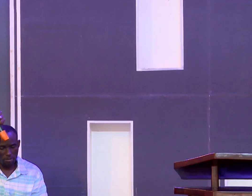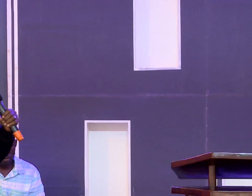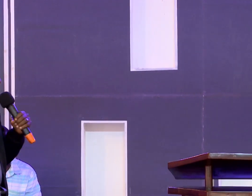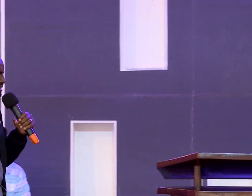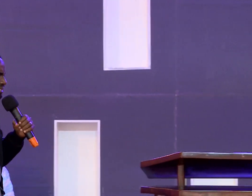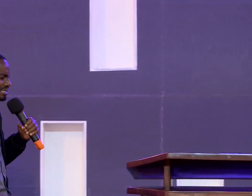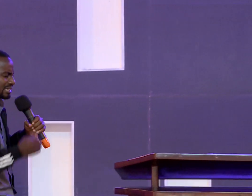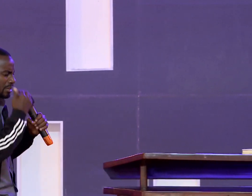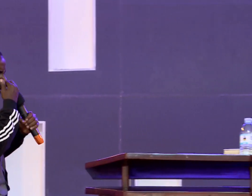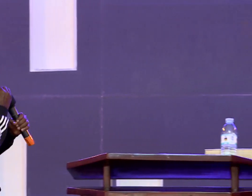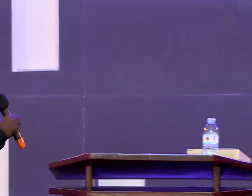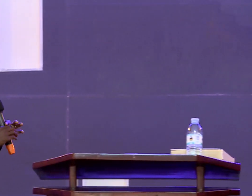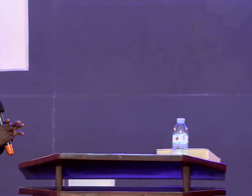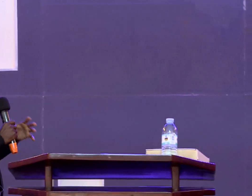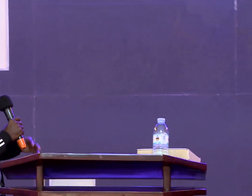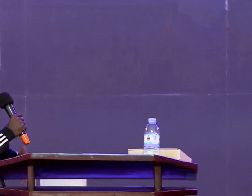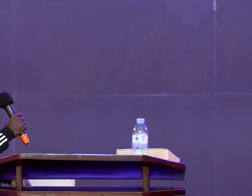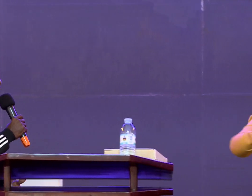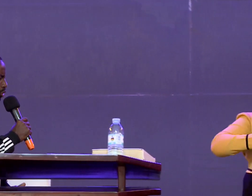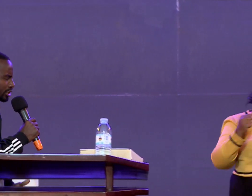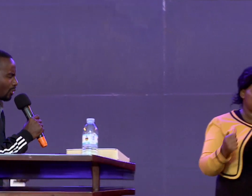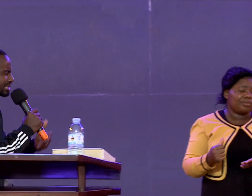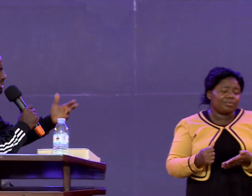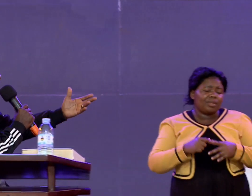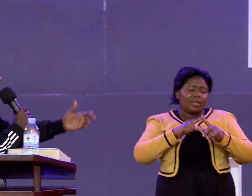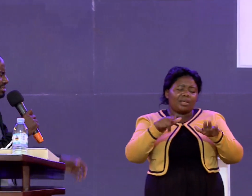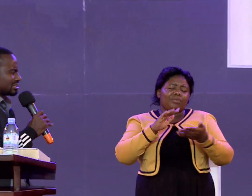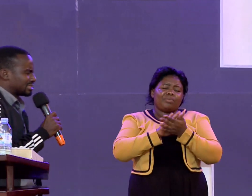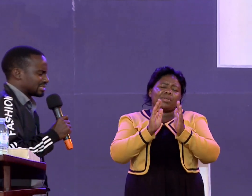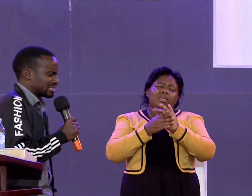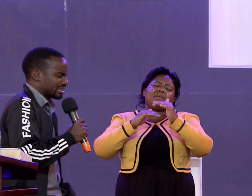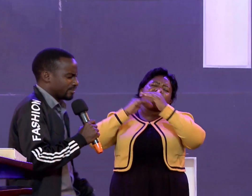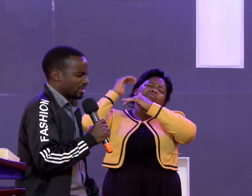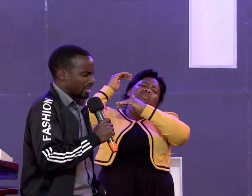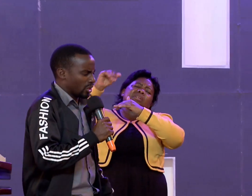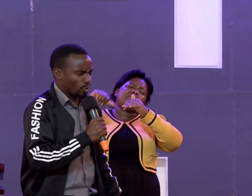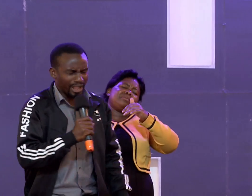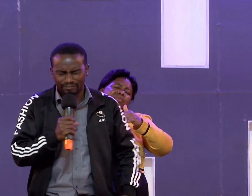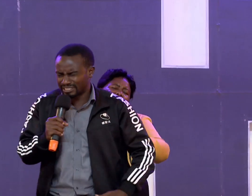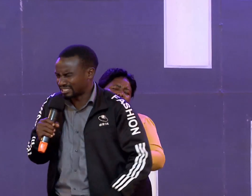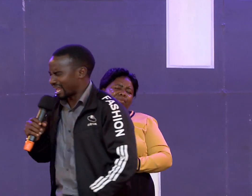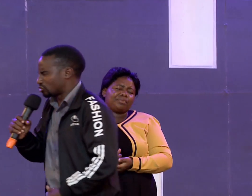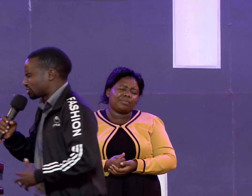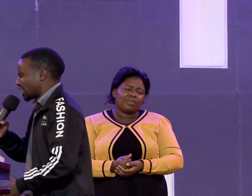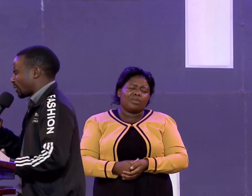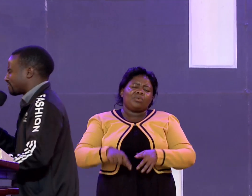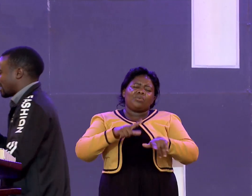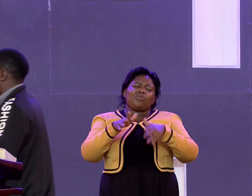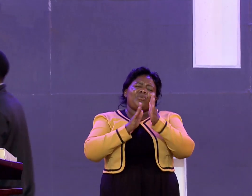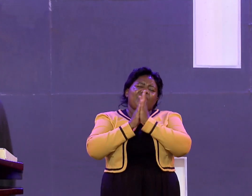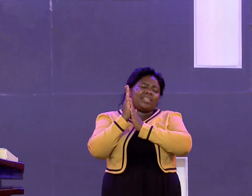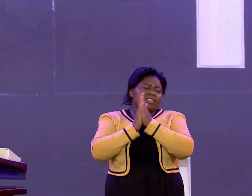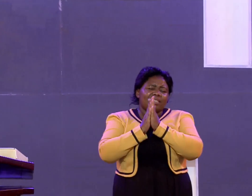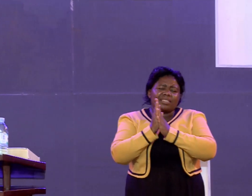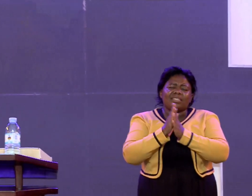place. Watubadde tukuje mu kifocho. And we have exalted ourselves. Hakati fene twegulumisizawo. We have desired to say we have